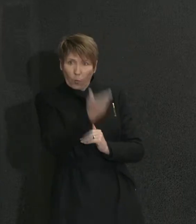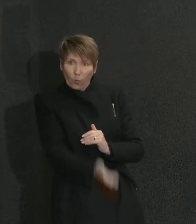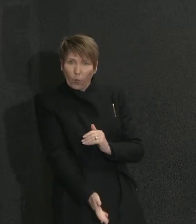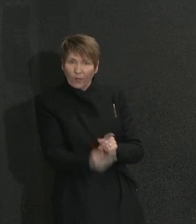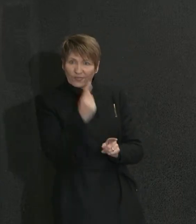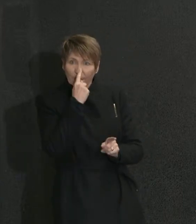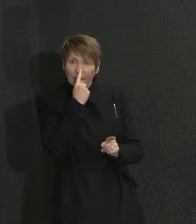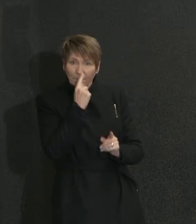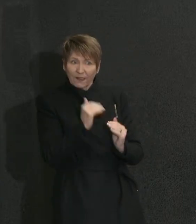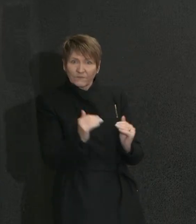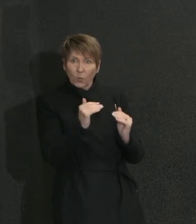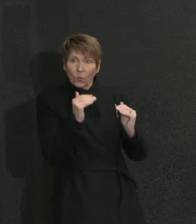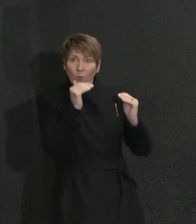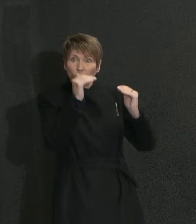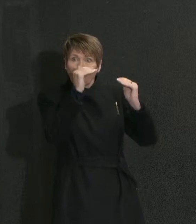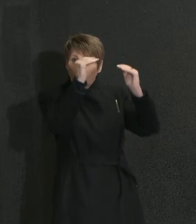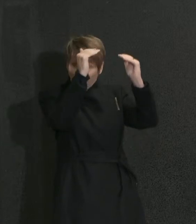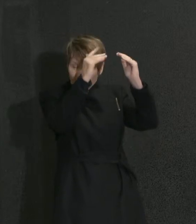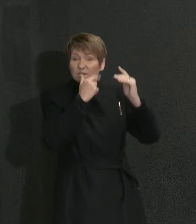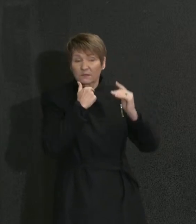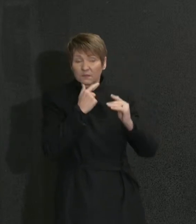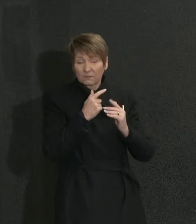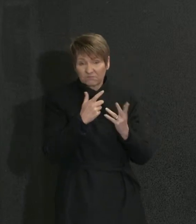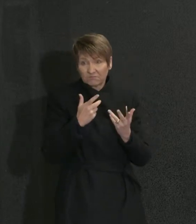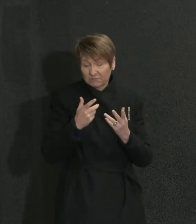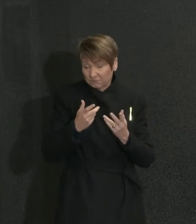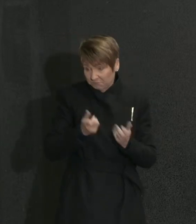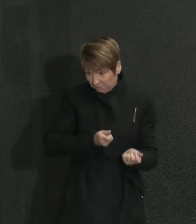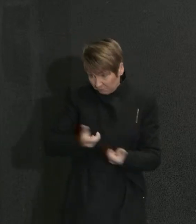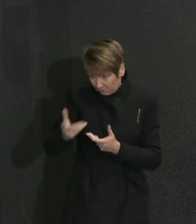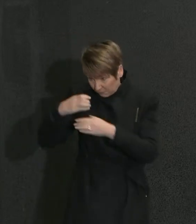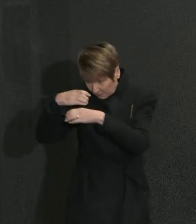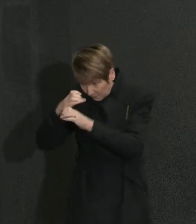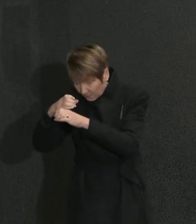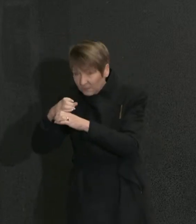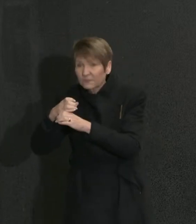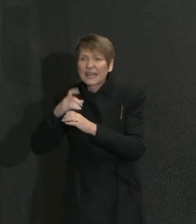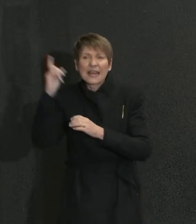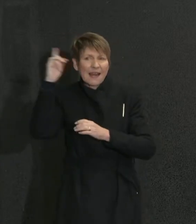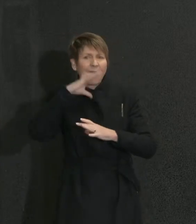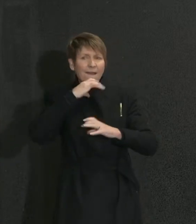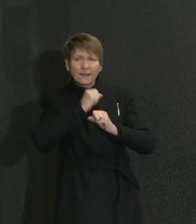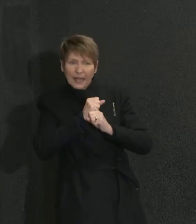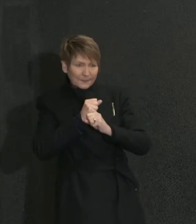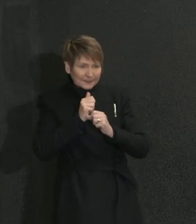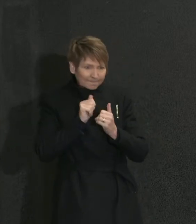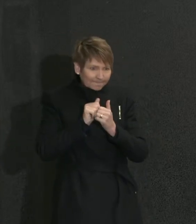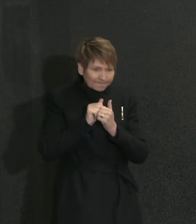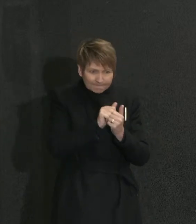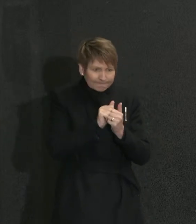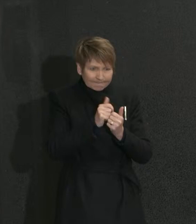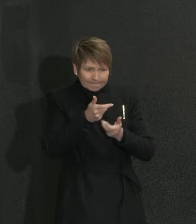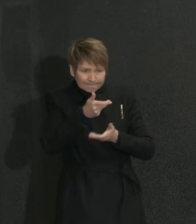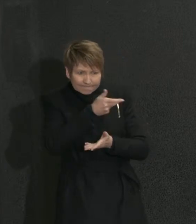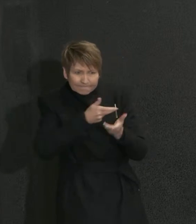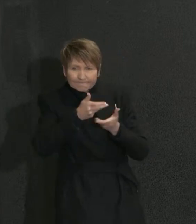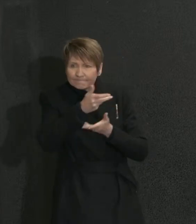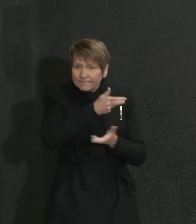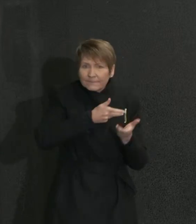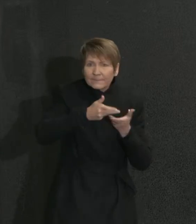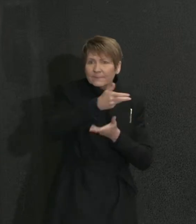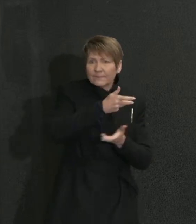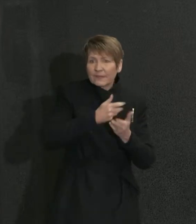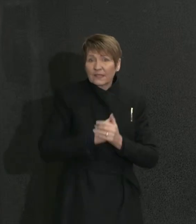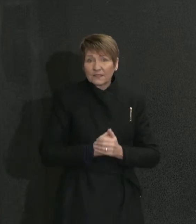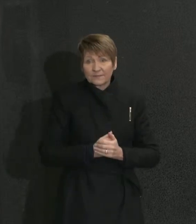well, and we're very, very deeply engaged with community leaders and residents and those who are affected by this. But I just would point to the fact that we've had a number of